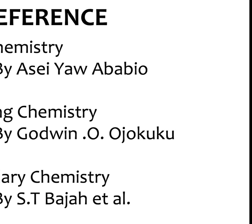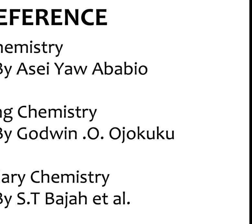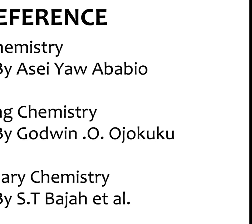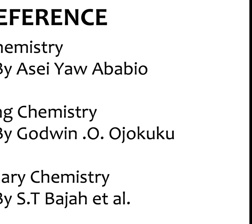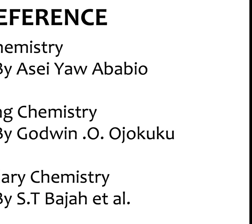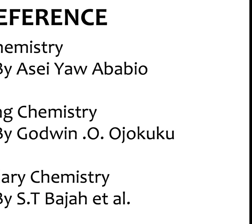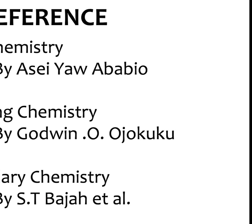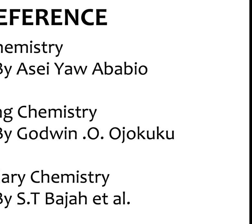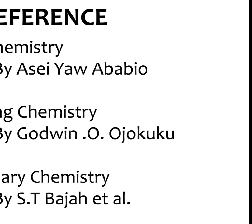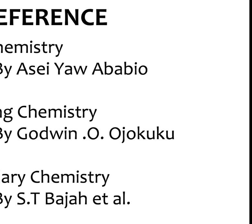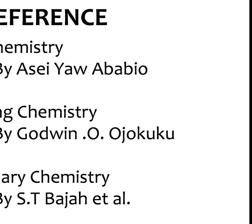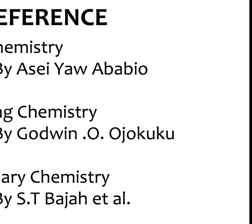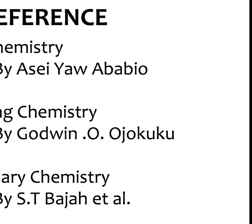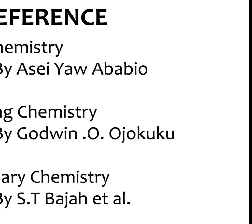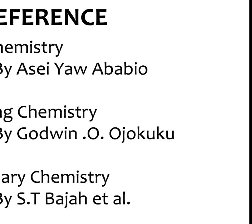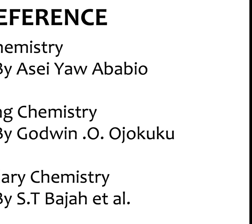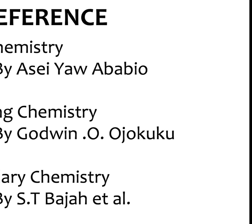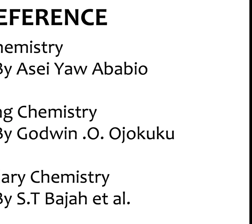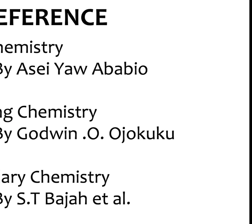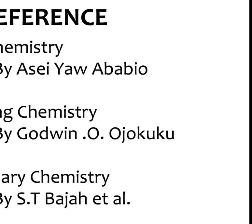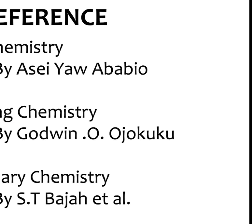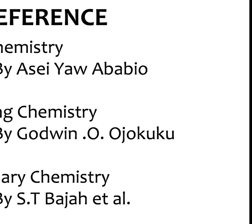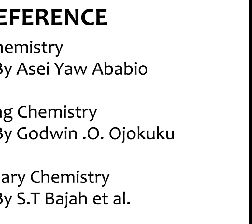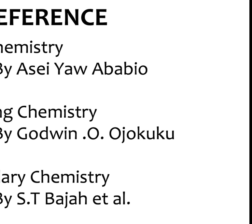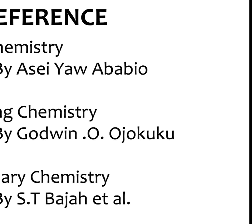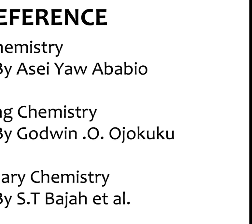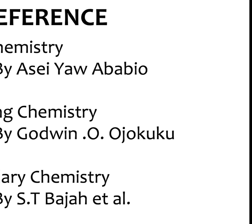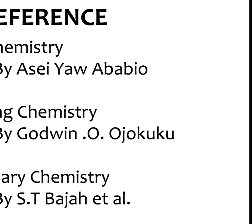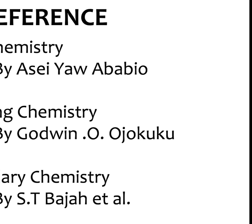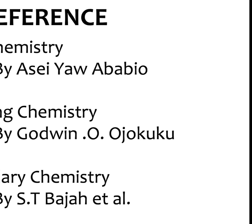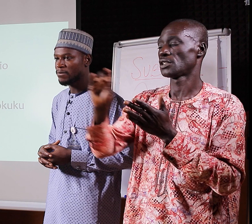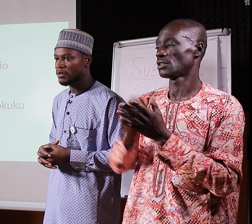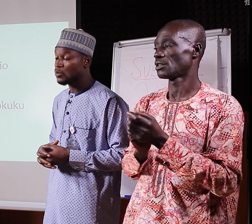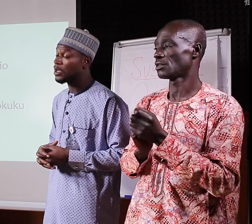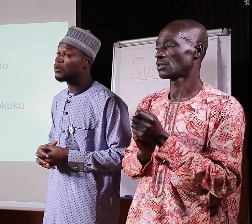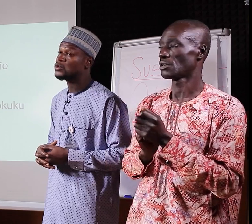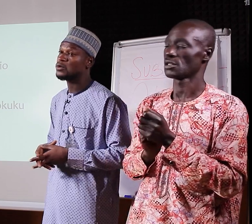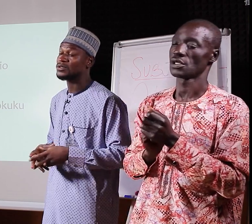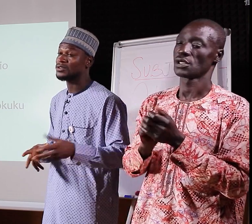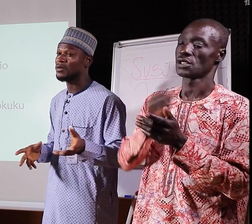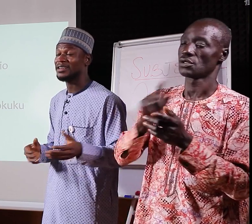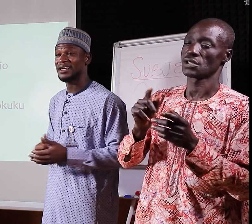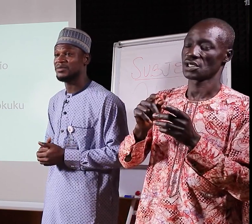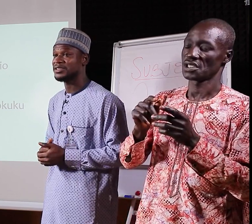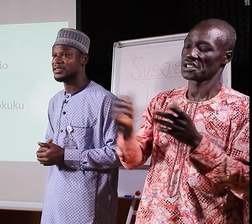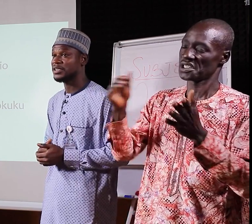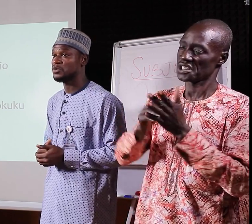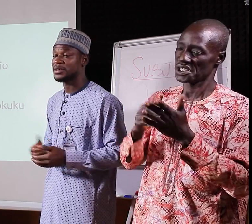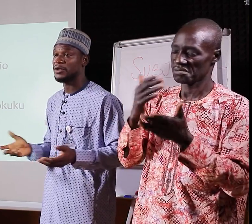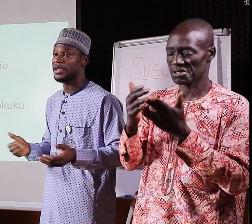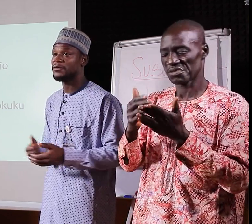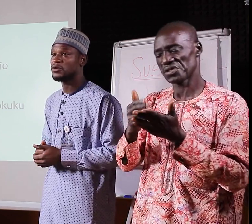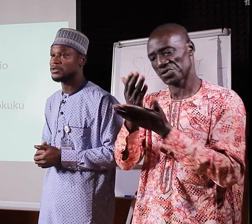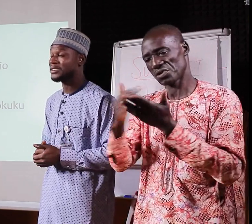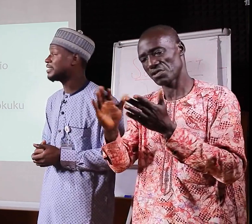3. Senior Secondary Chemistry by S.D. Baja et al. So you can also consult other chemistry textbooks,